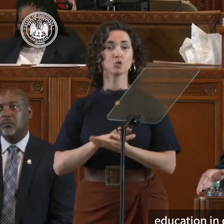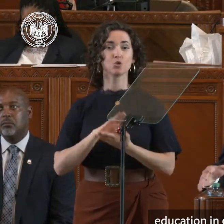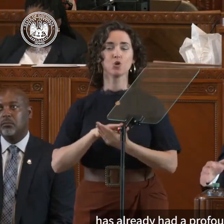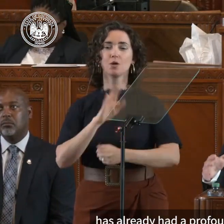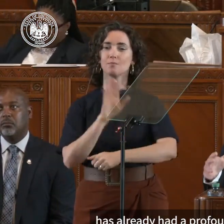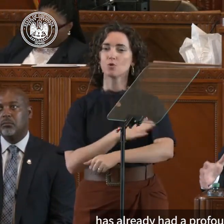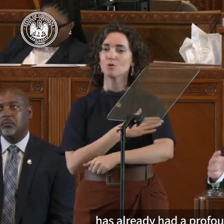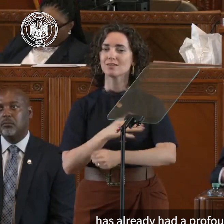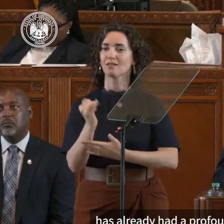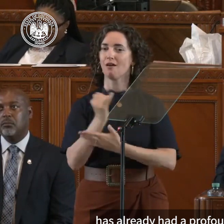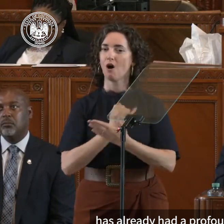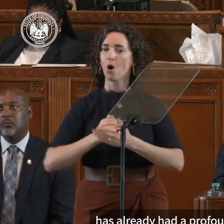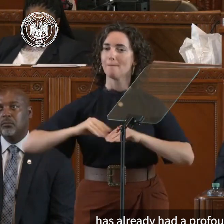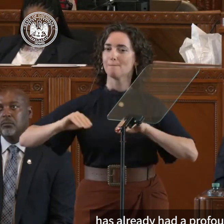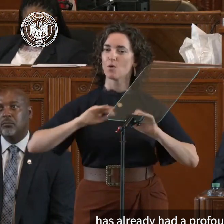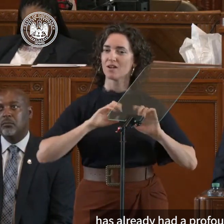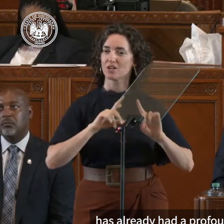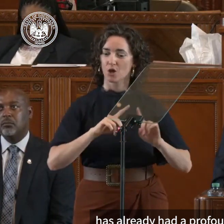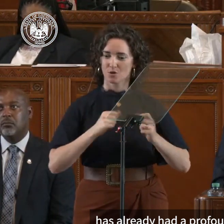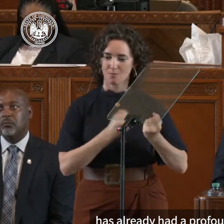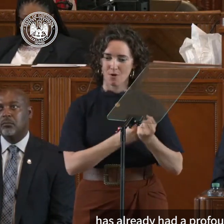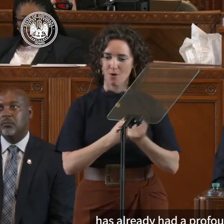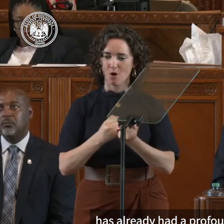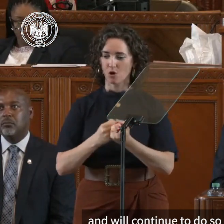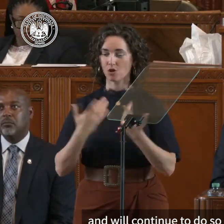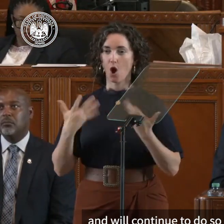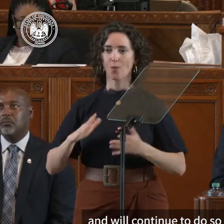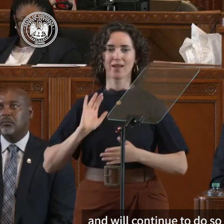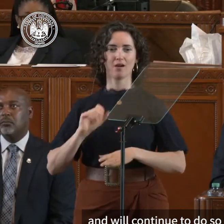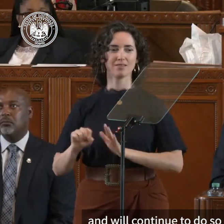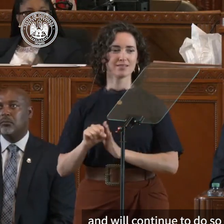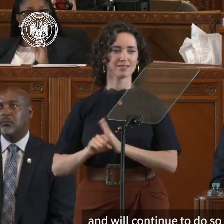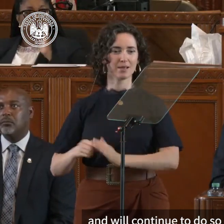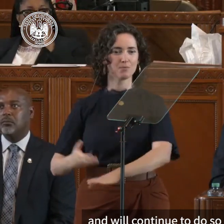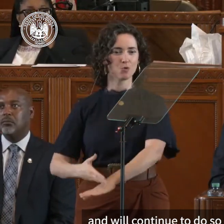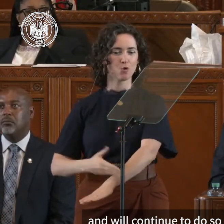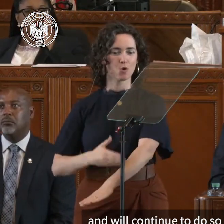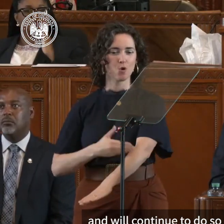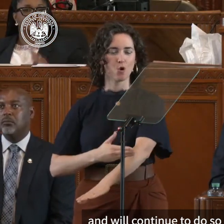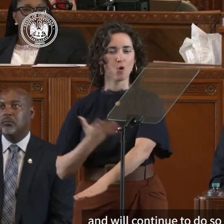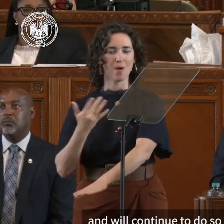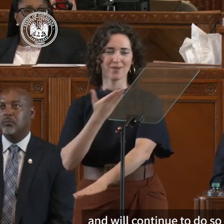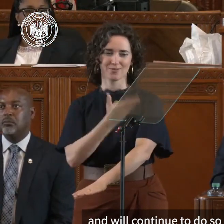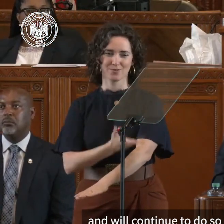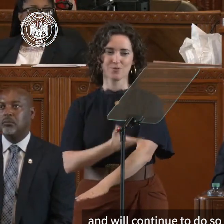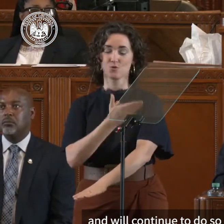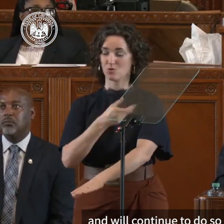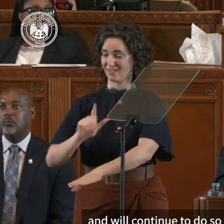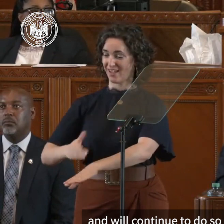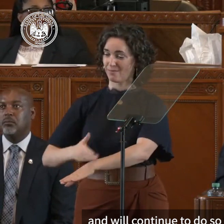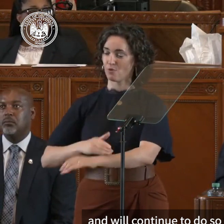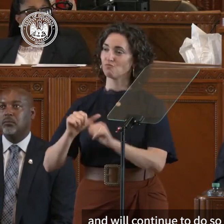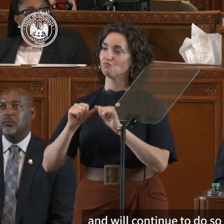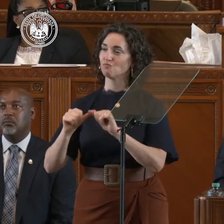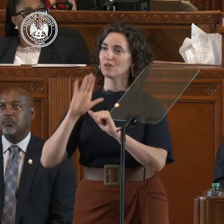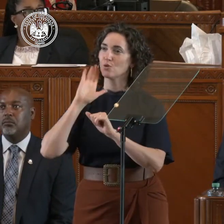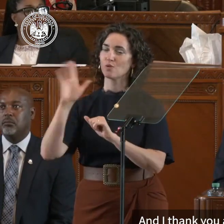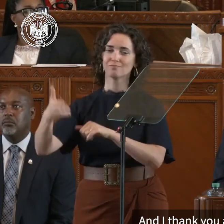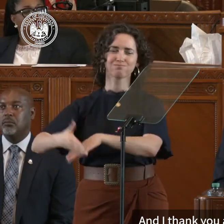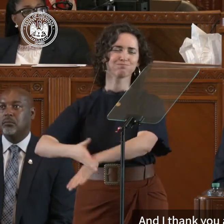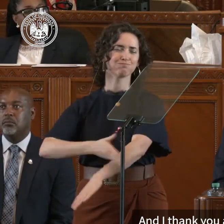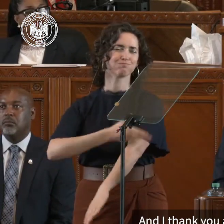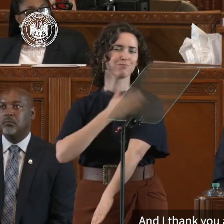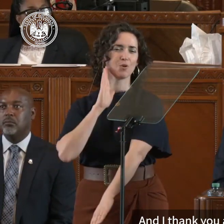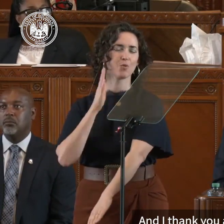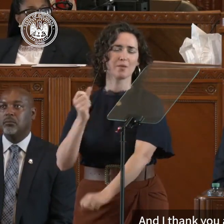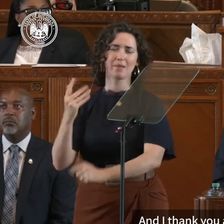schools has already had a profound impact on our state and will continue to do so for many years to come. And